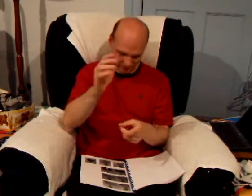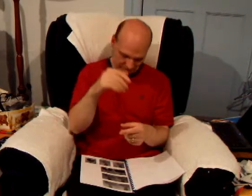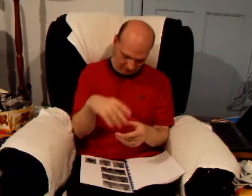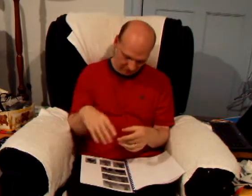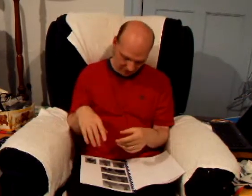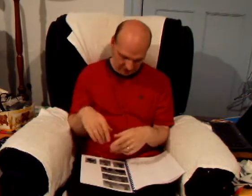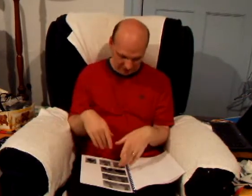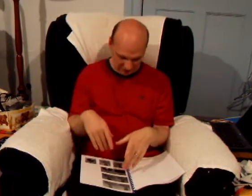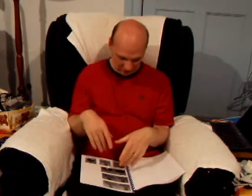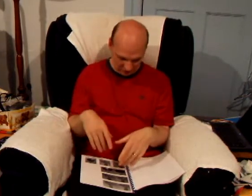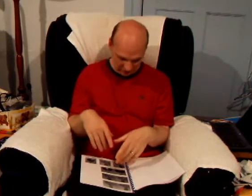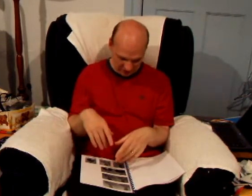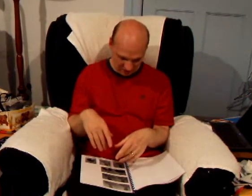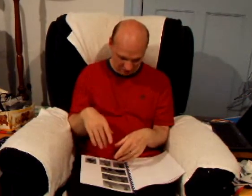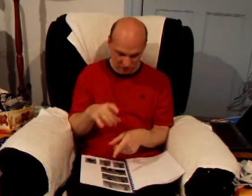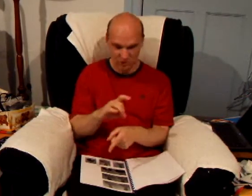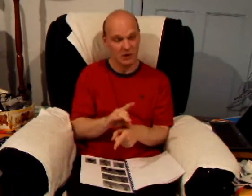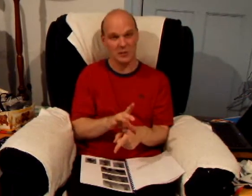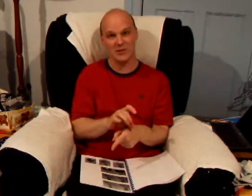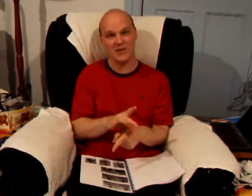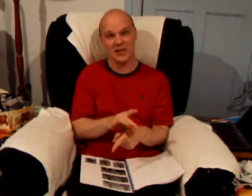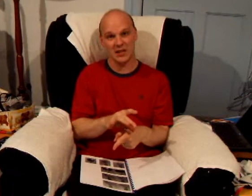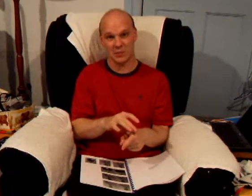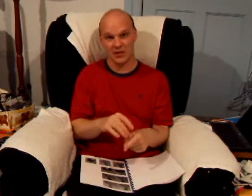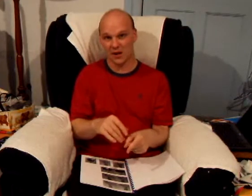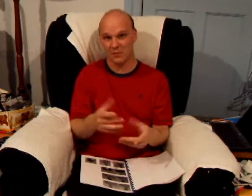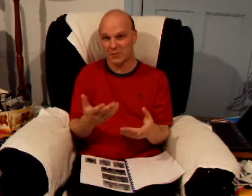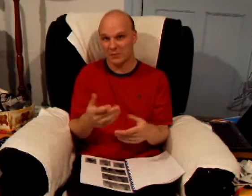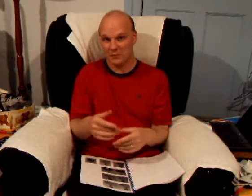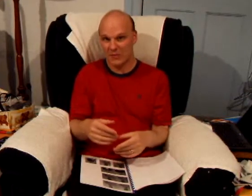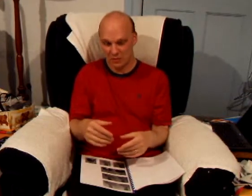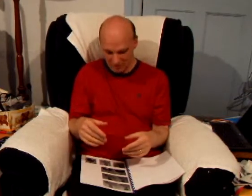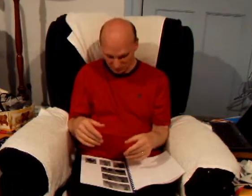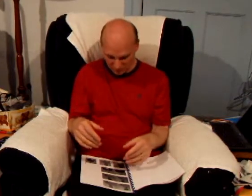on. It says up to 9 weeks. I'm not sure what happens if you say 10 weeks' time. Maybe the world